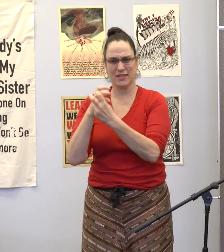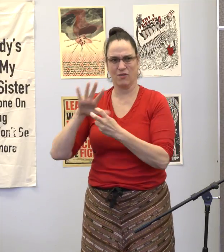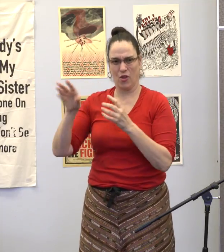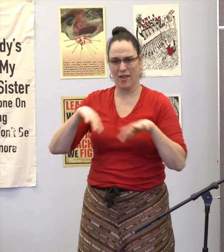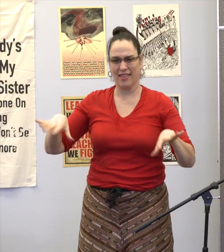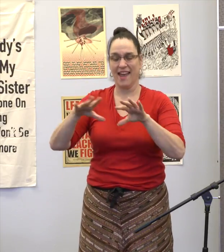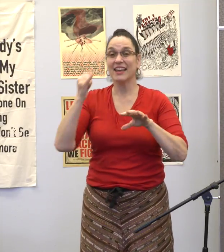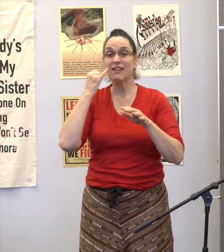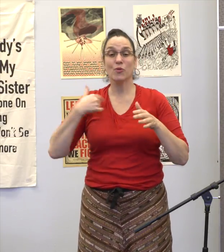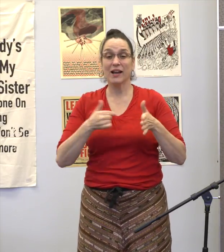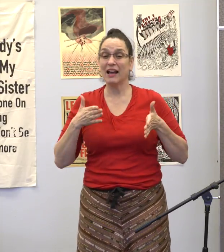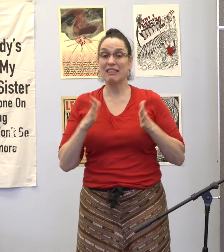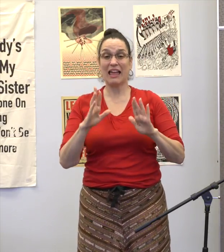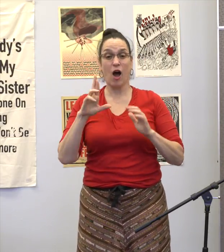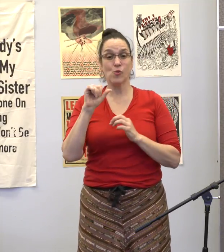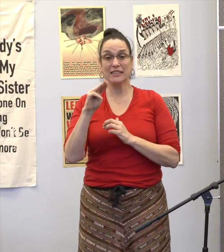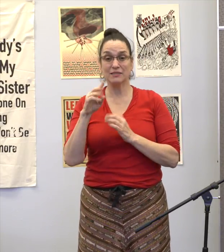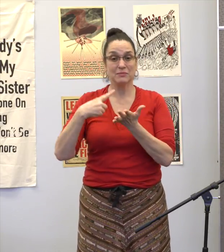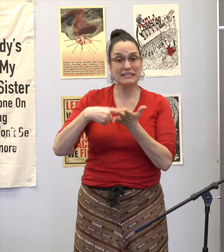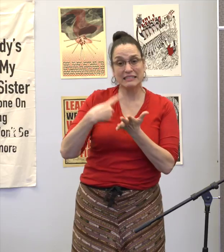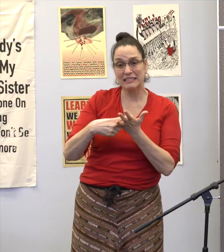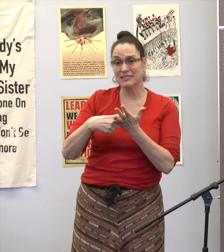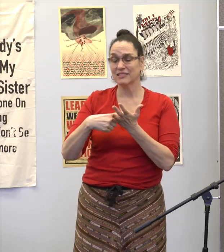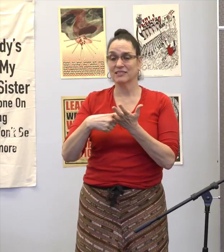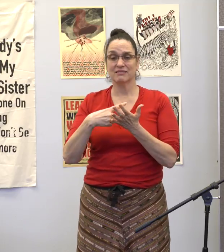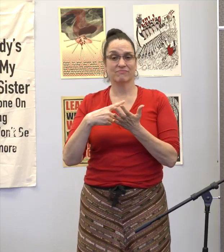to be discussed simply in terms